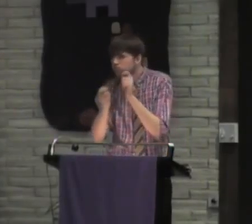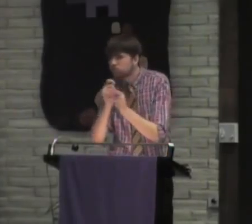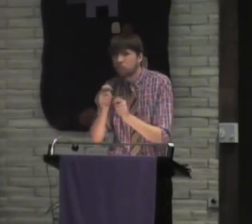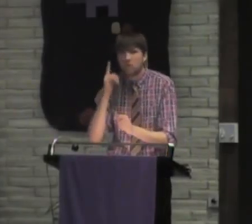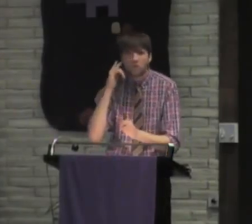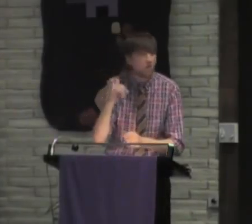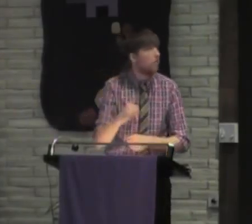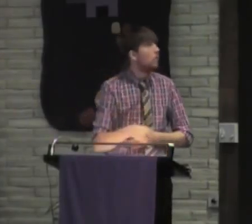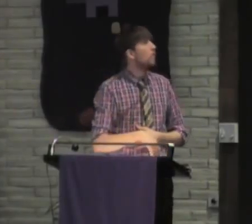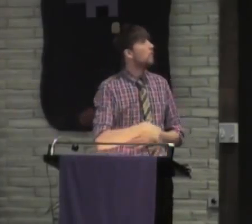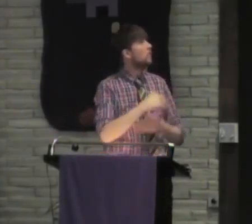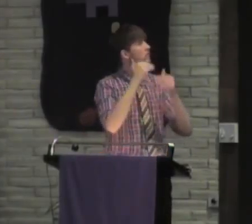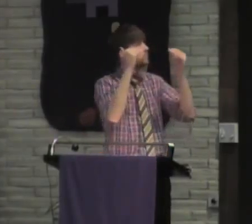Person who worked with gold.